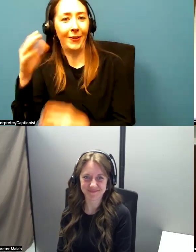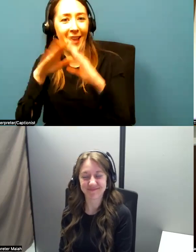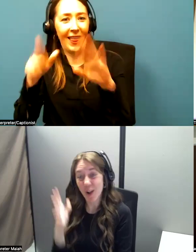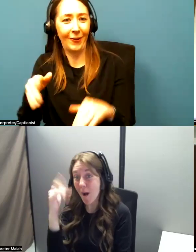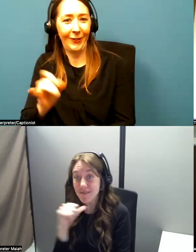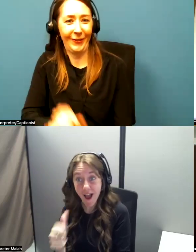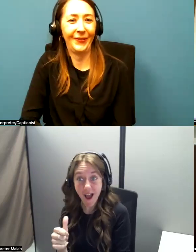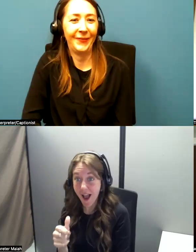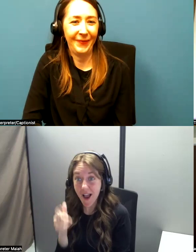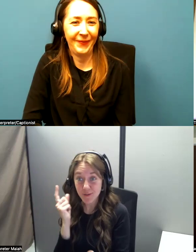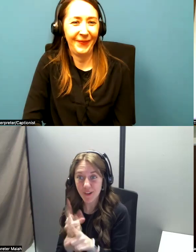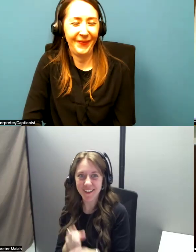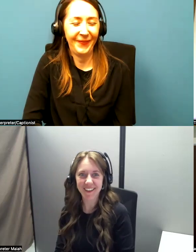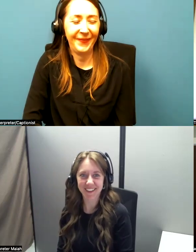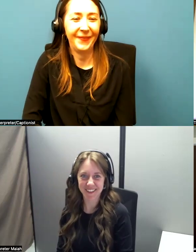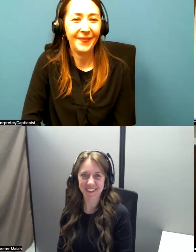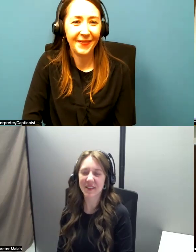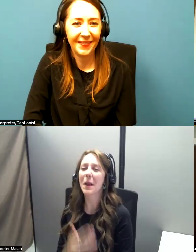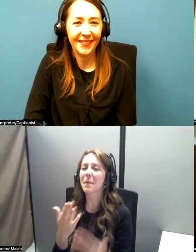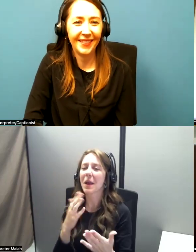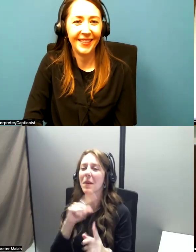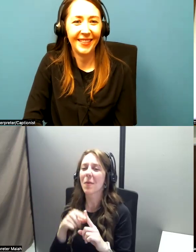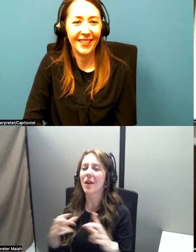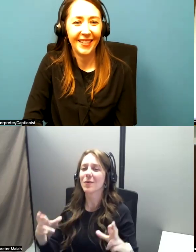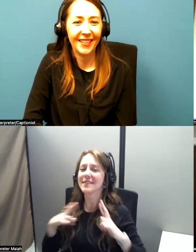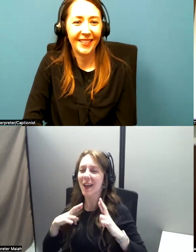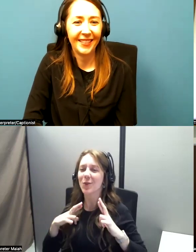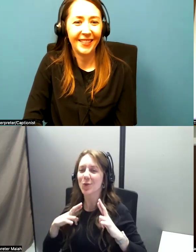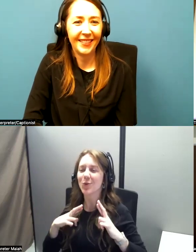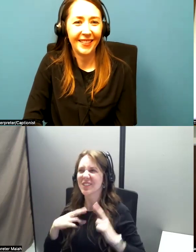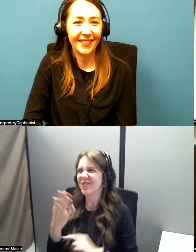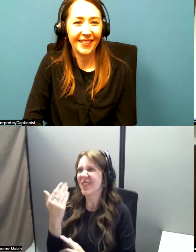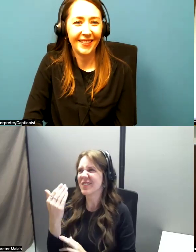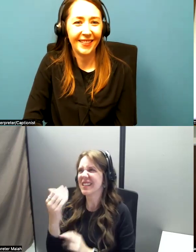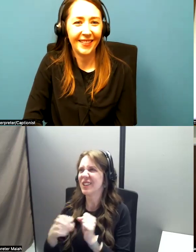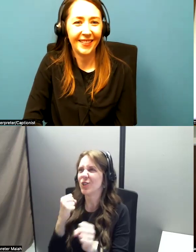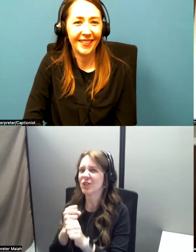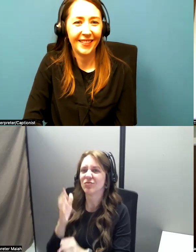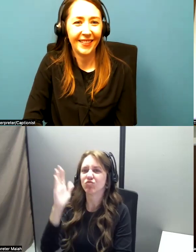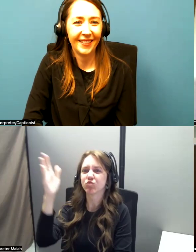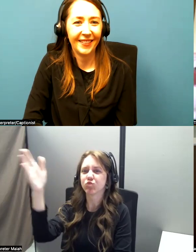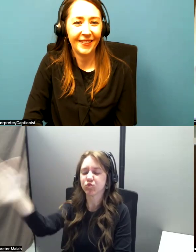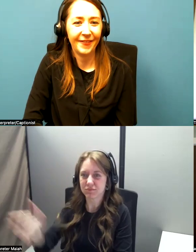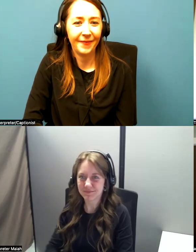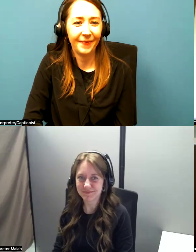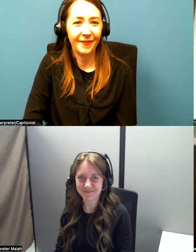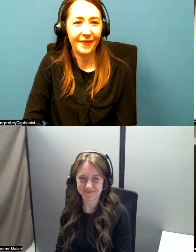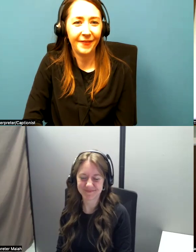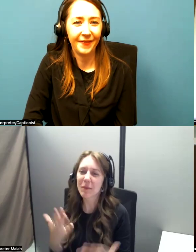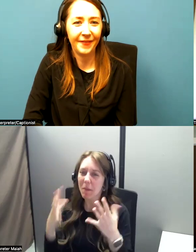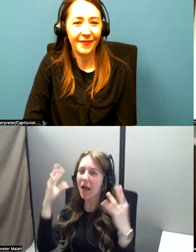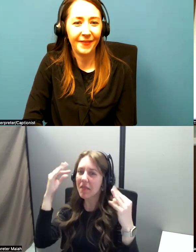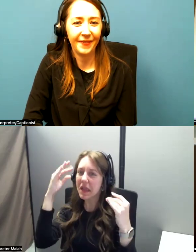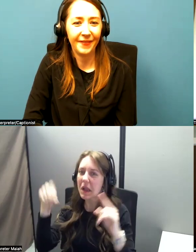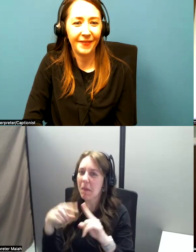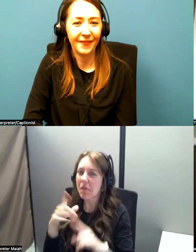Boom. That'll be me when I retire. But that's another 15 years from now on, so maybe I'll consider it.